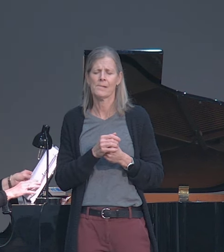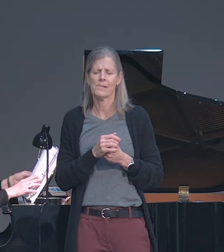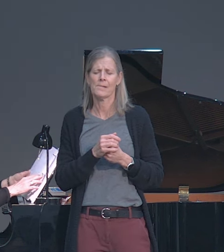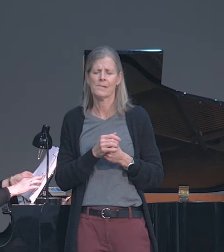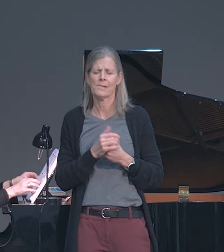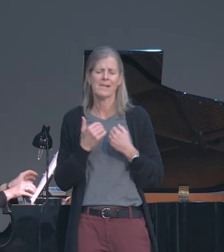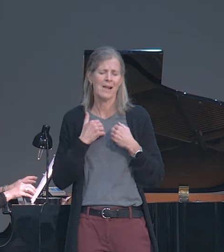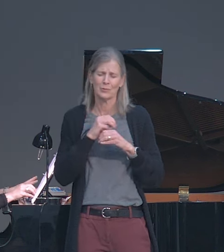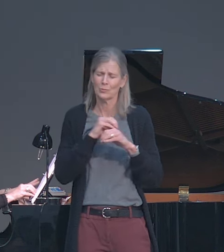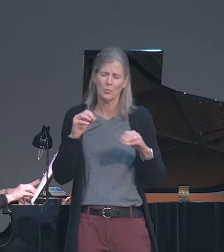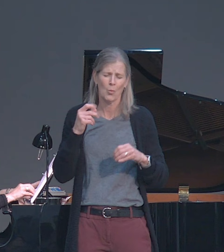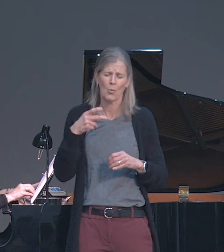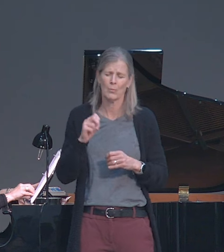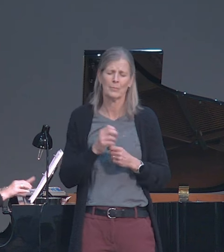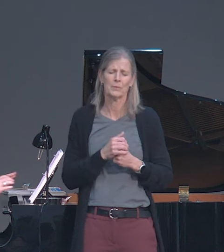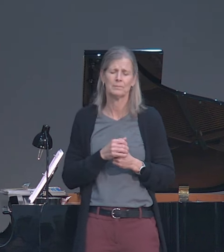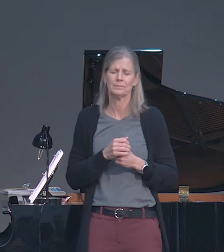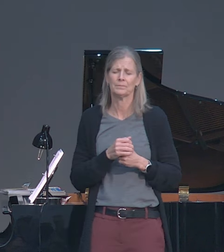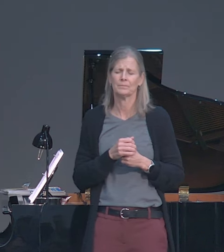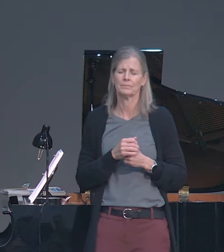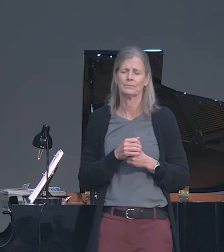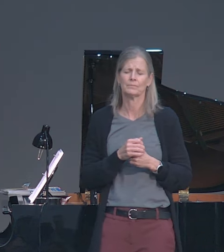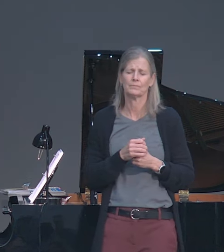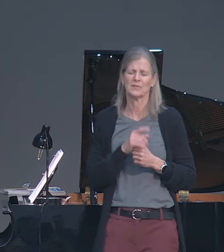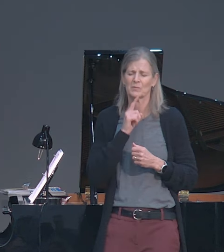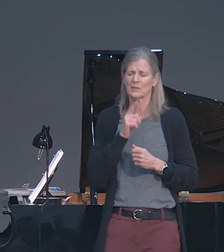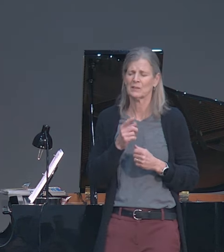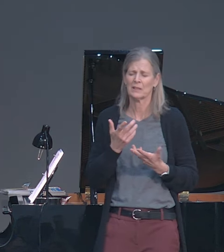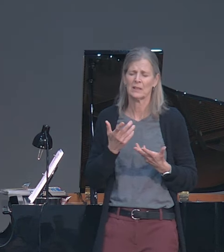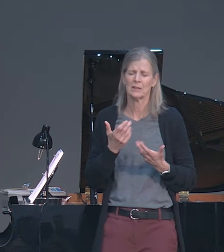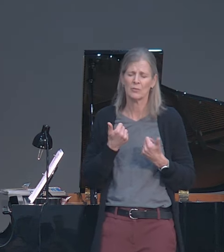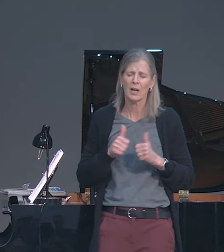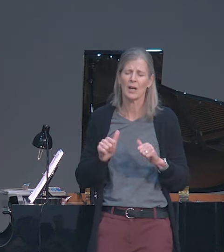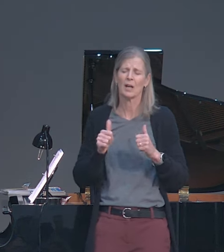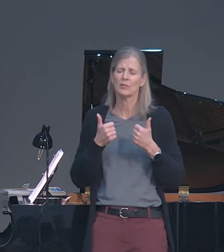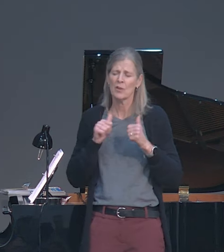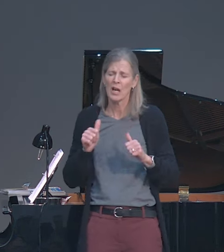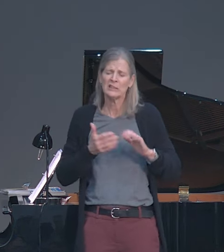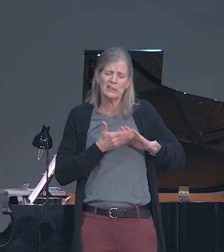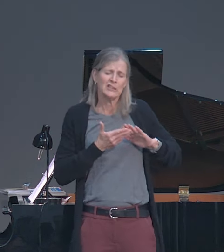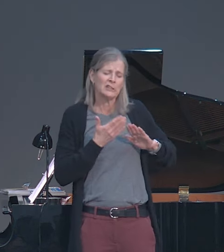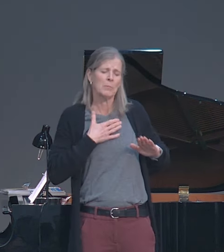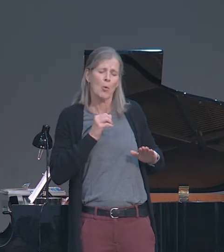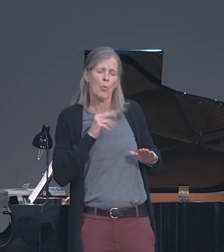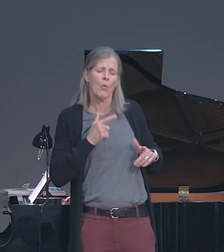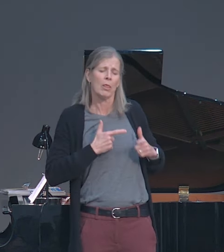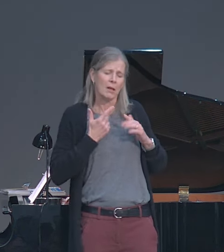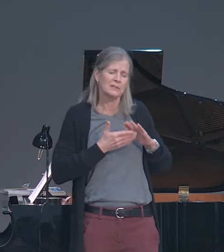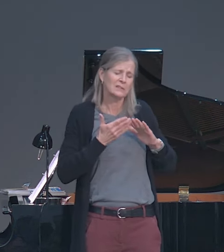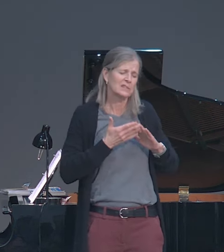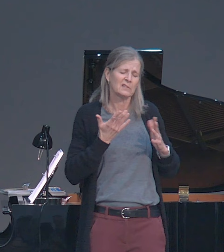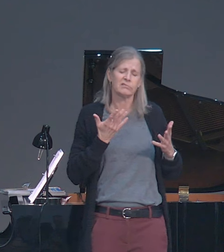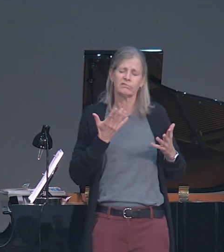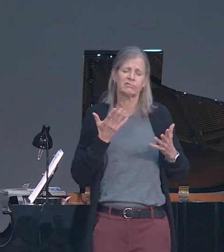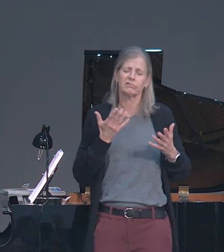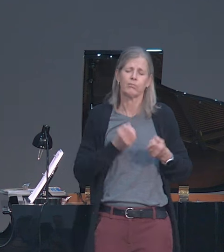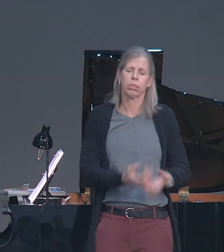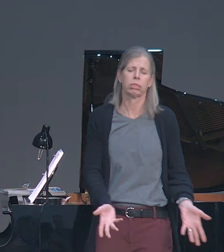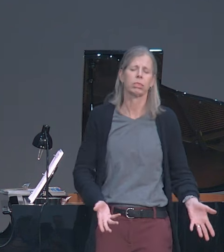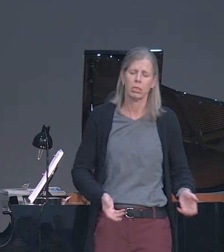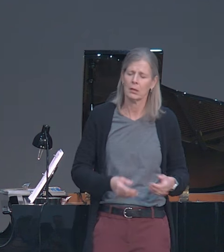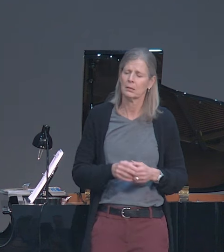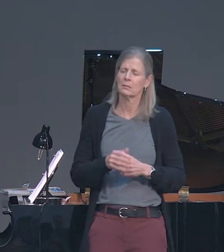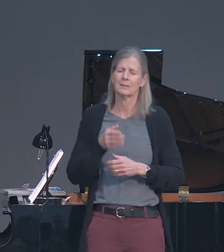has no hope and has tried to run their own lives, but they've run themselves ragged.